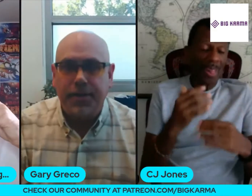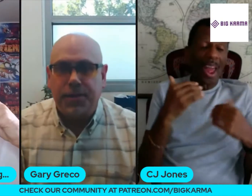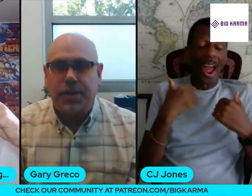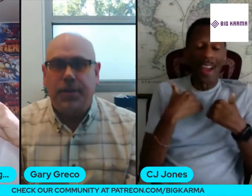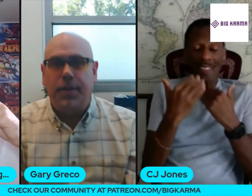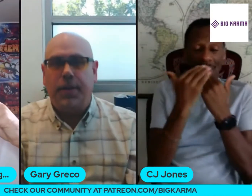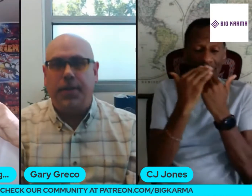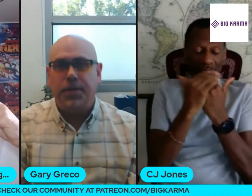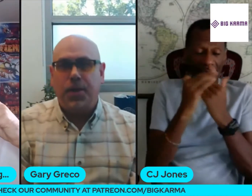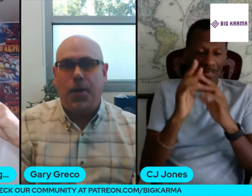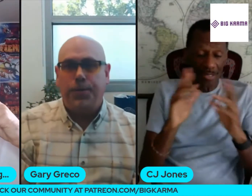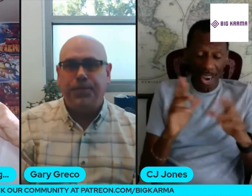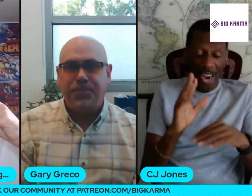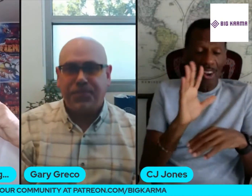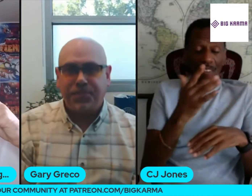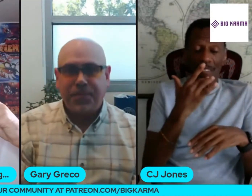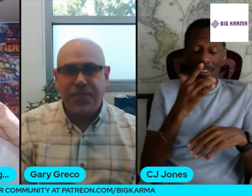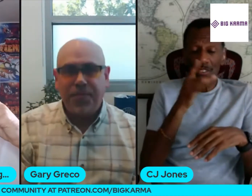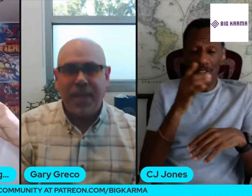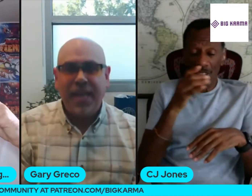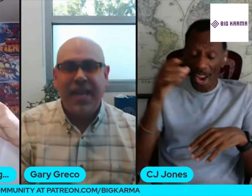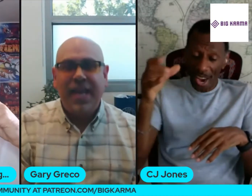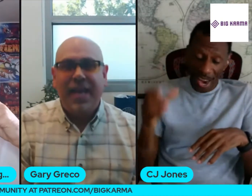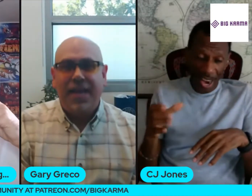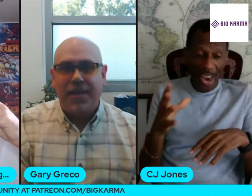All right. So,